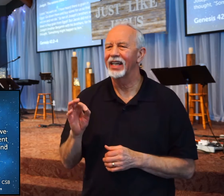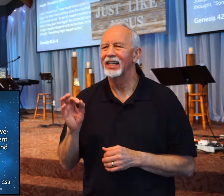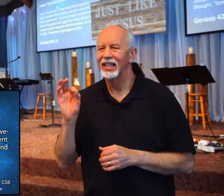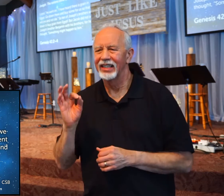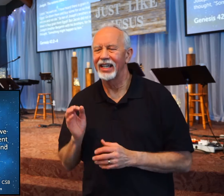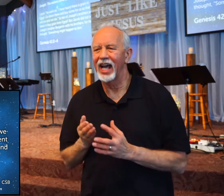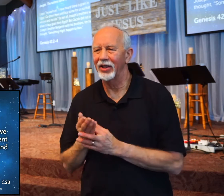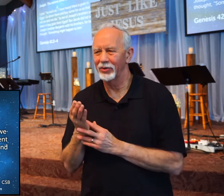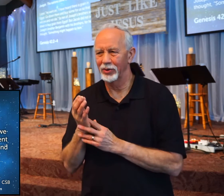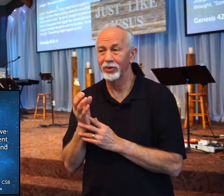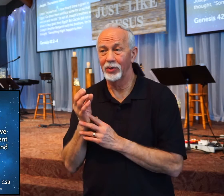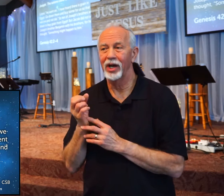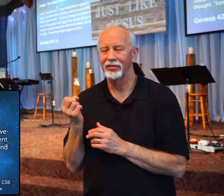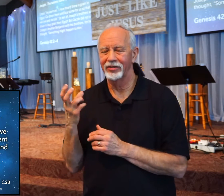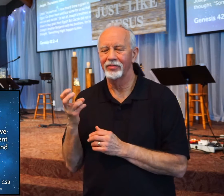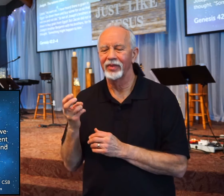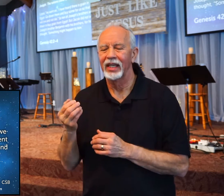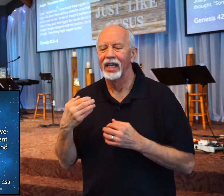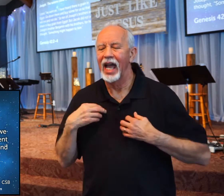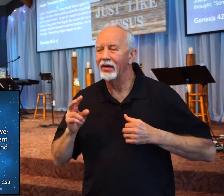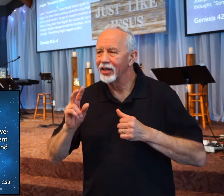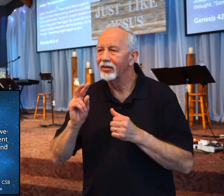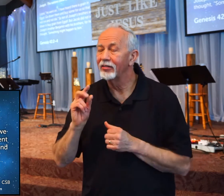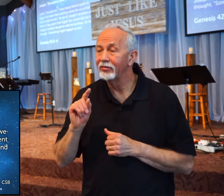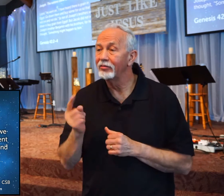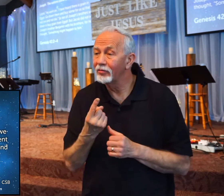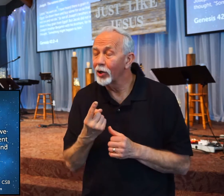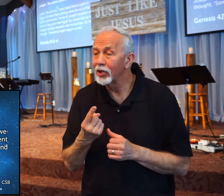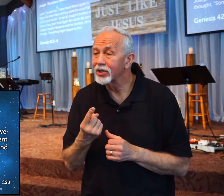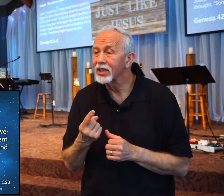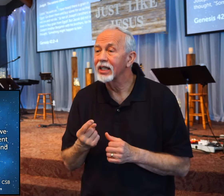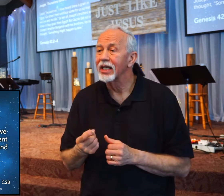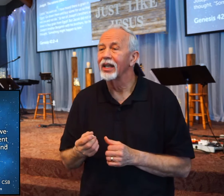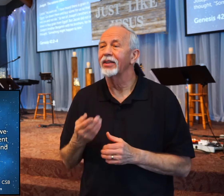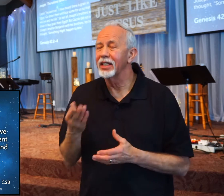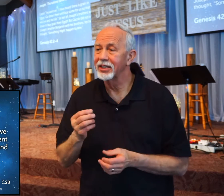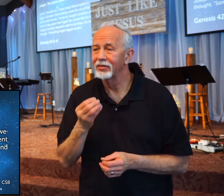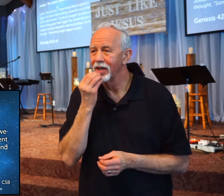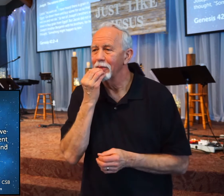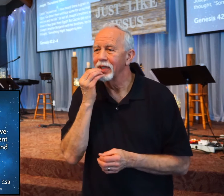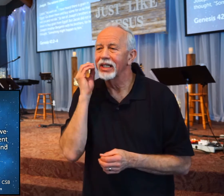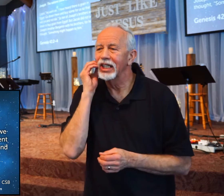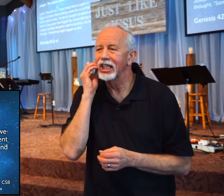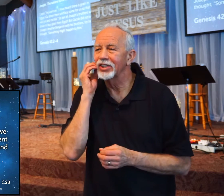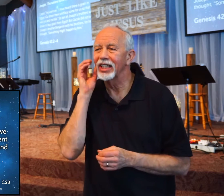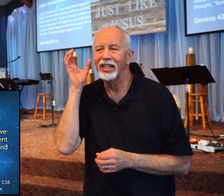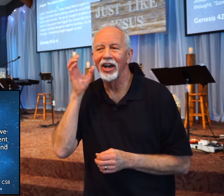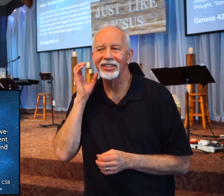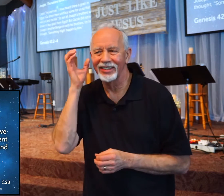29:9-12, do I have your attention? We have the first instance in Scripture of kissing cousins.